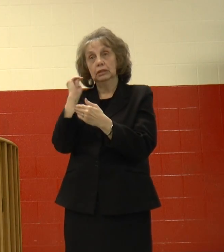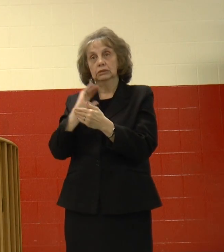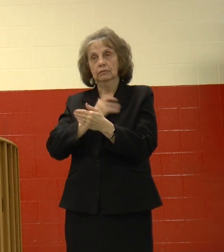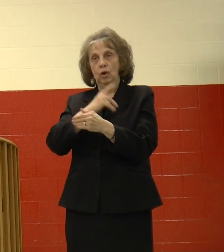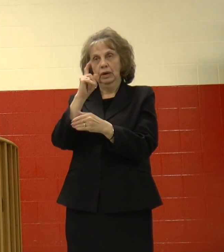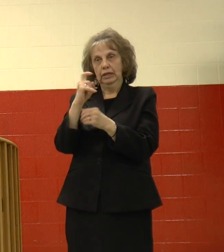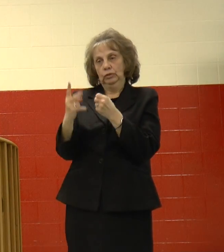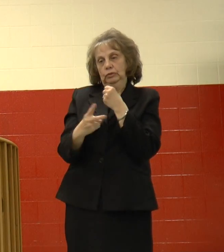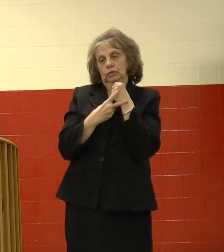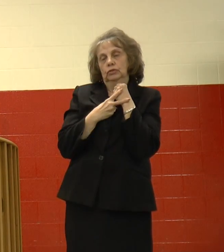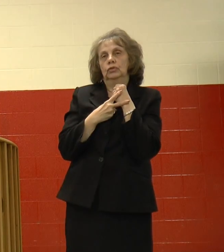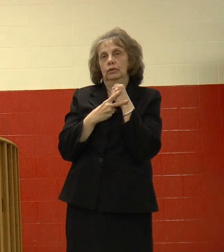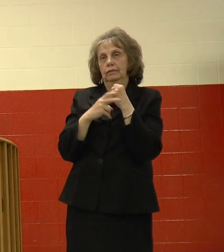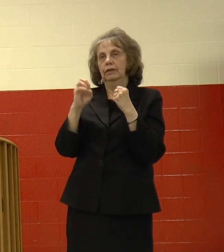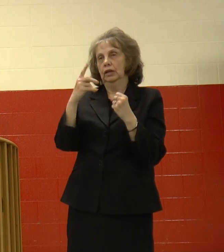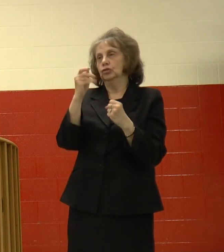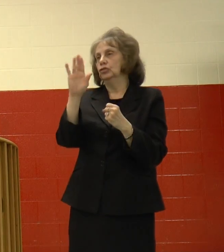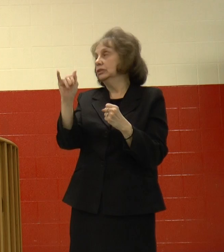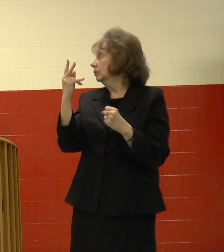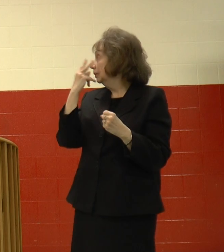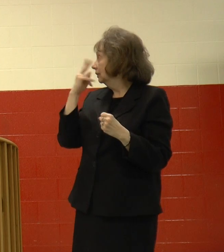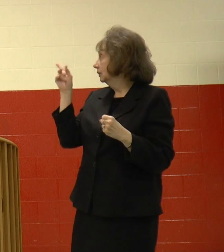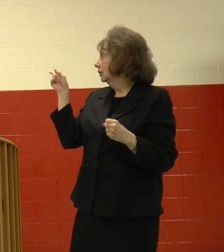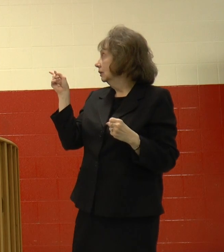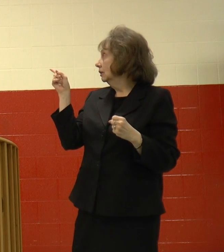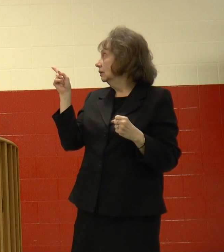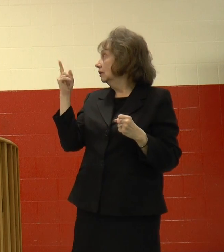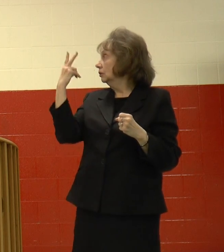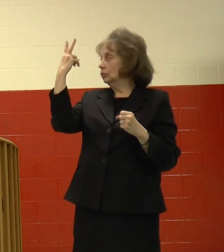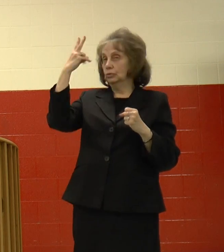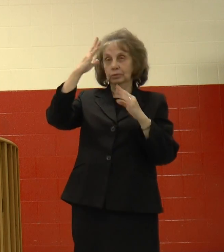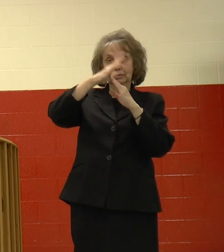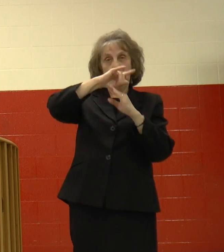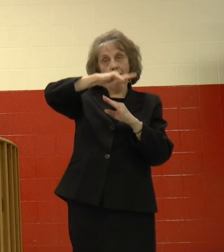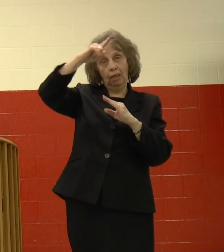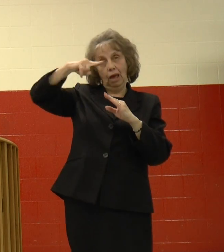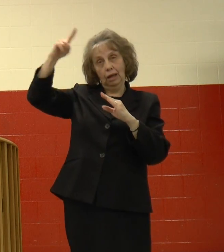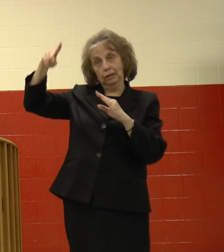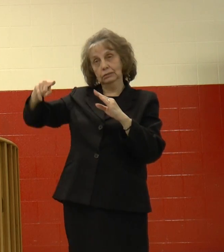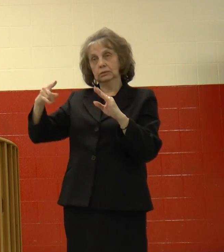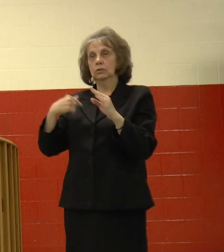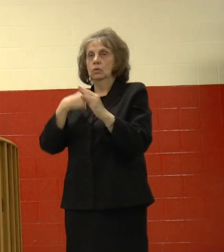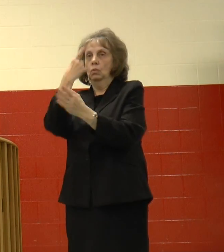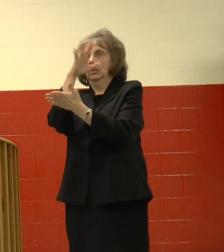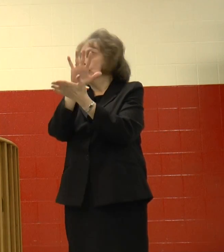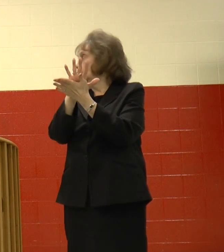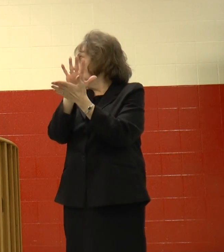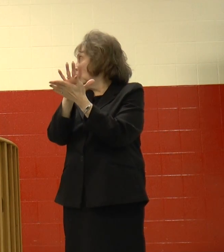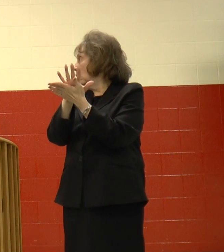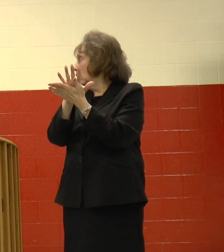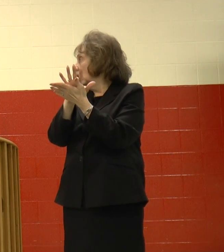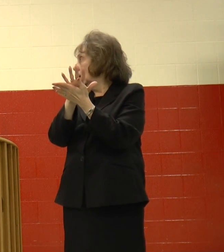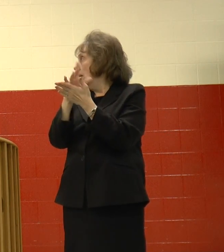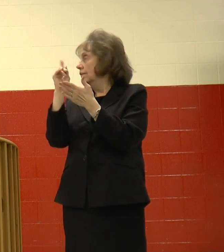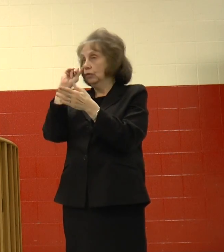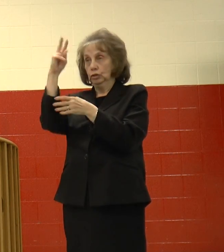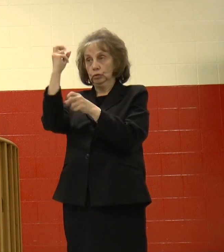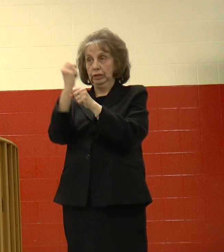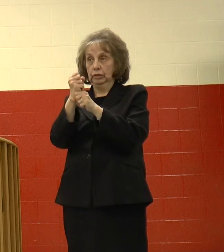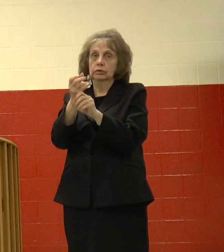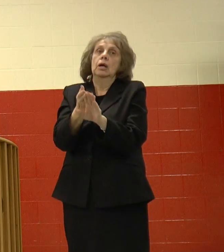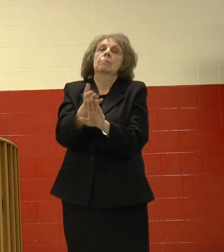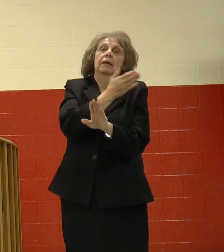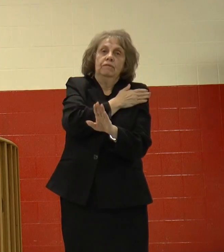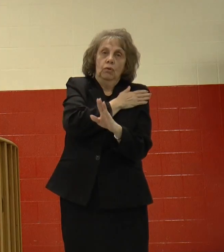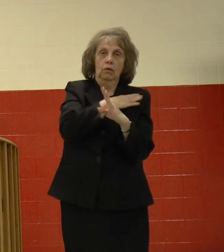to conserve energy. So what you'll see here is you'll see the two upper lines are the energy consumption of one school for 2 years prior to